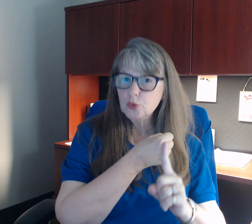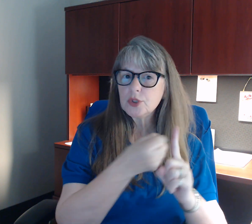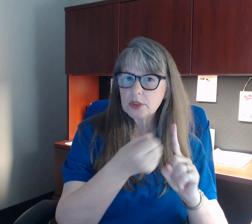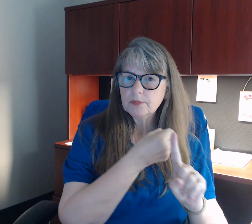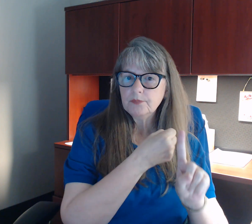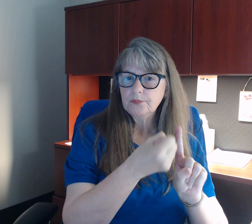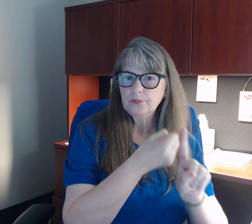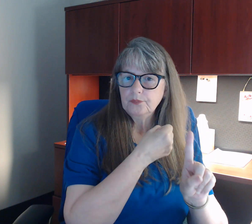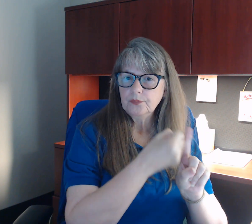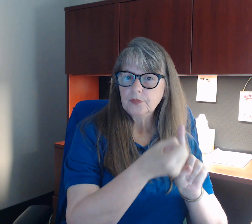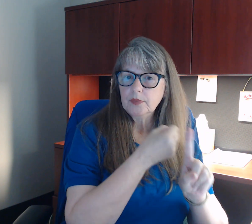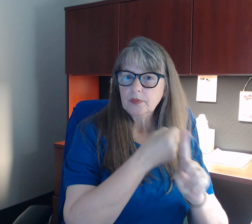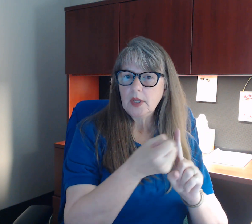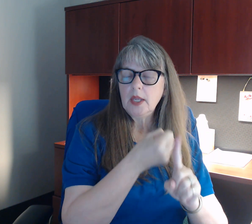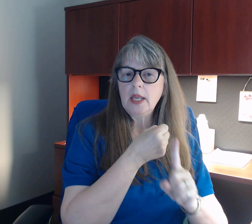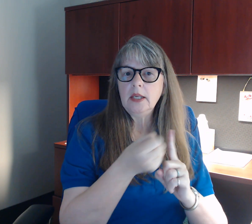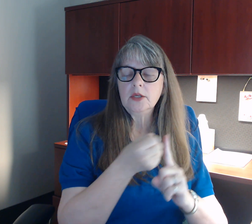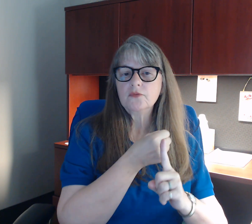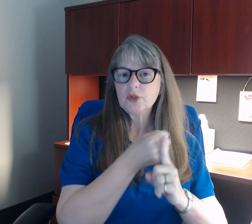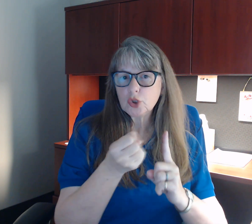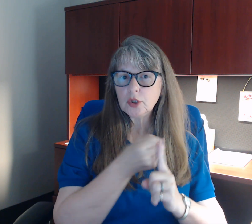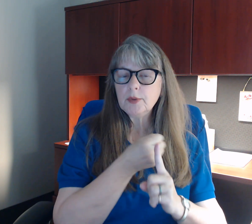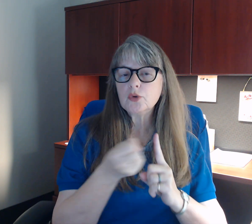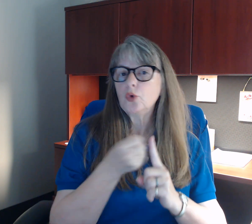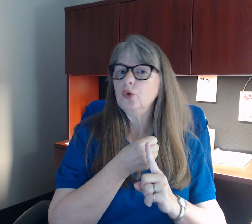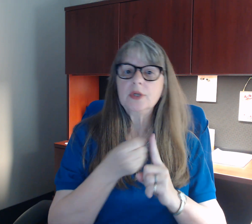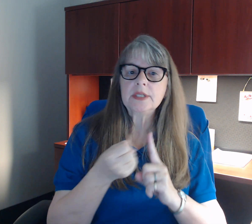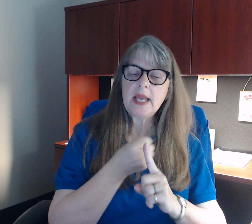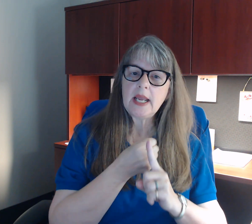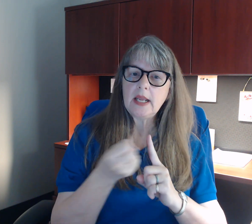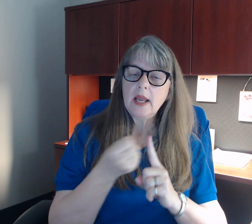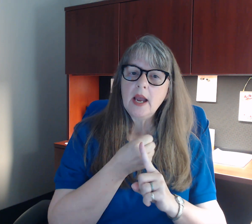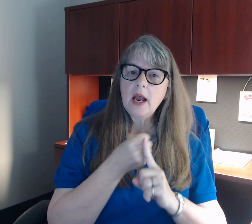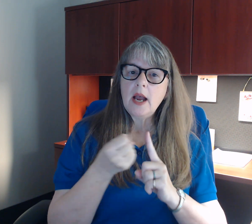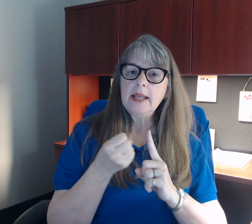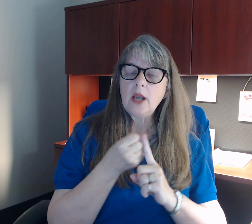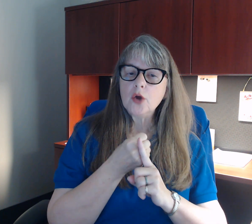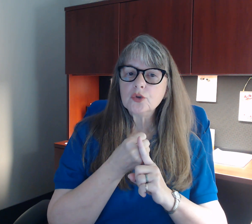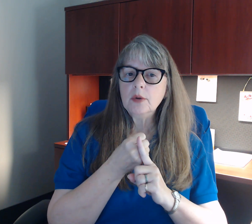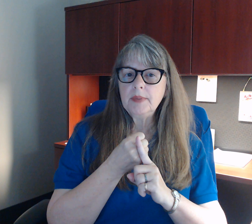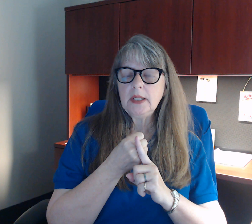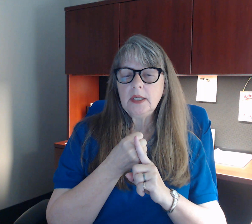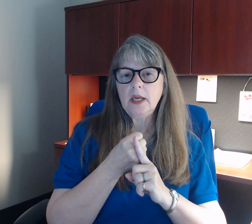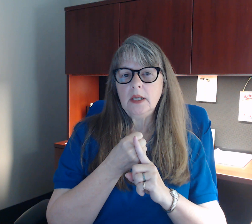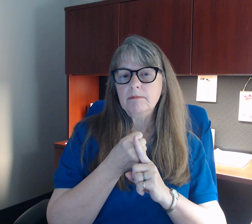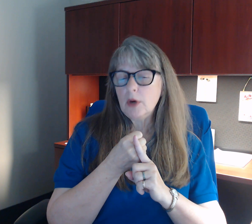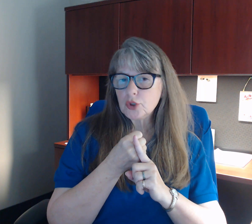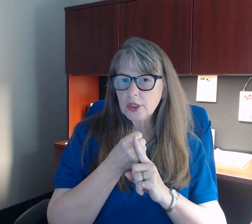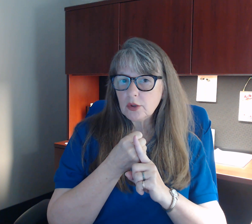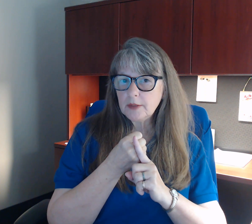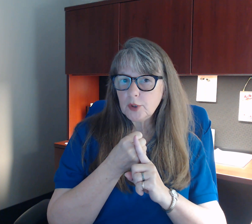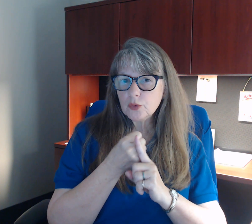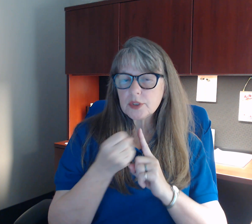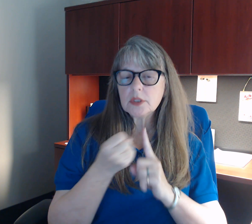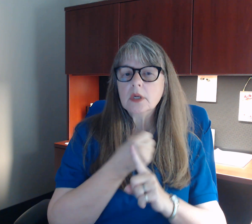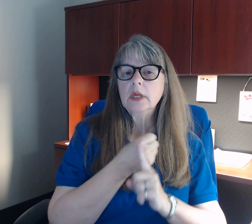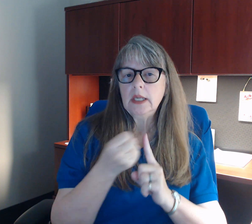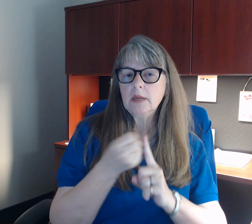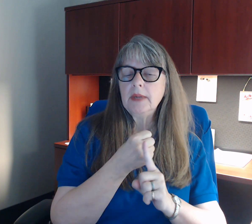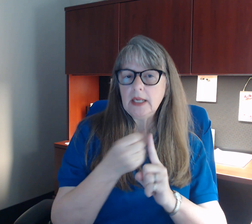abuse. It is physical abuse, or you can say it also can be an emotional abuse. It can be any